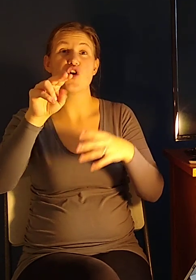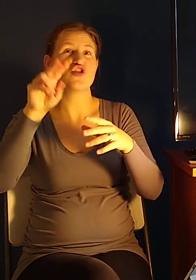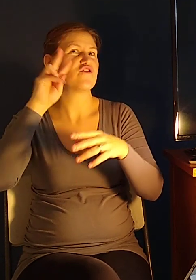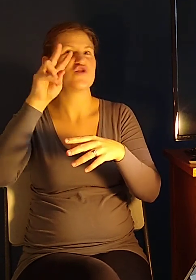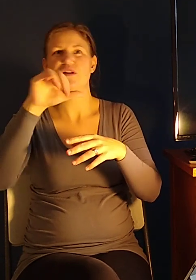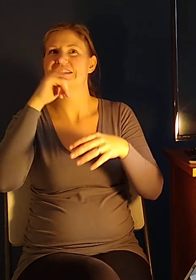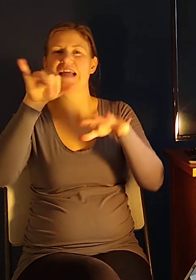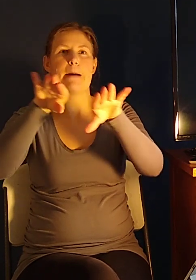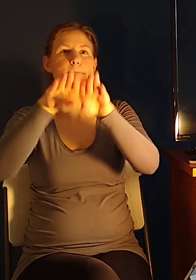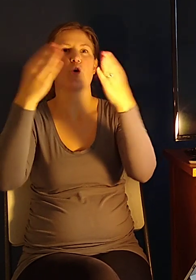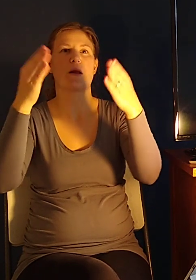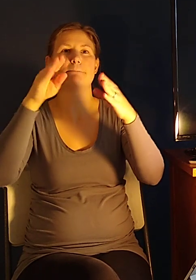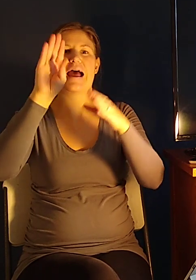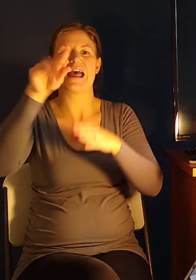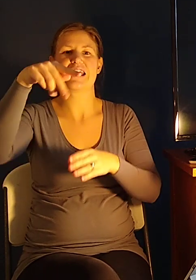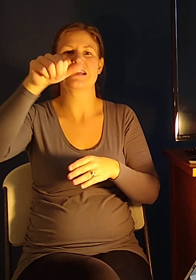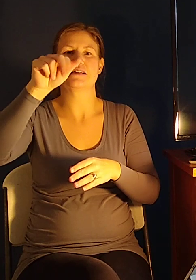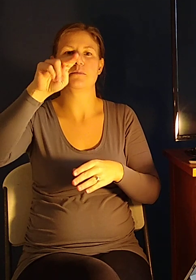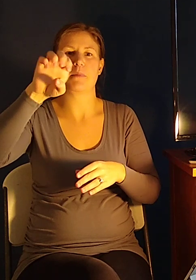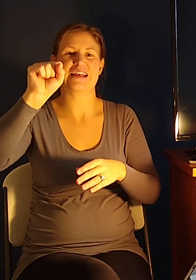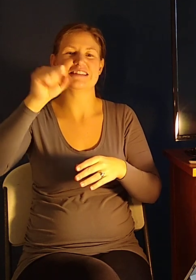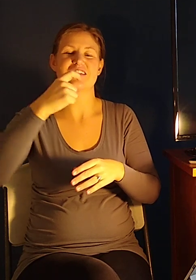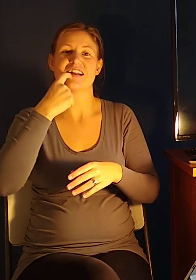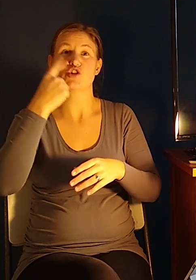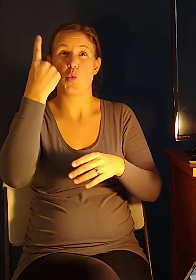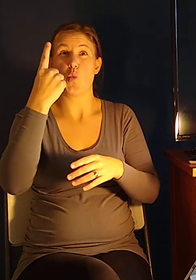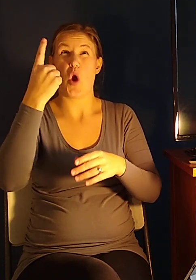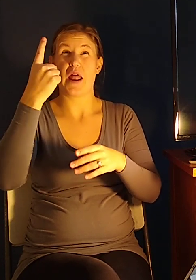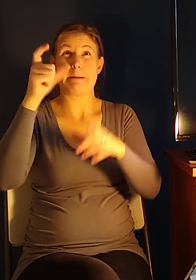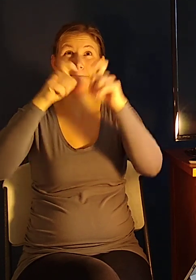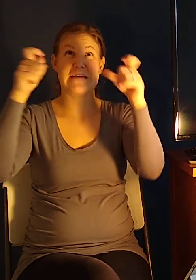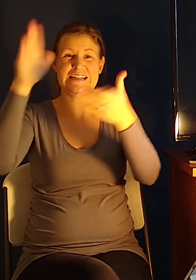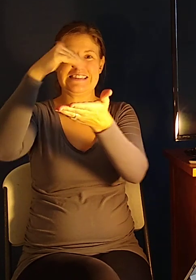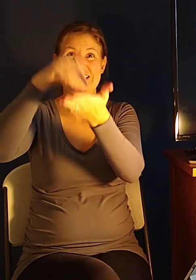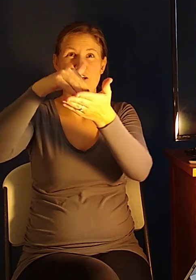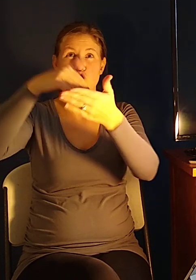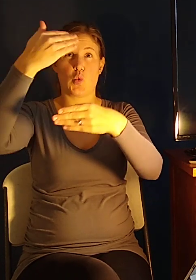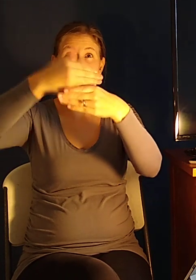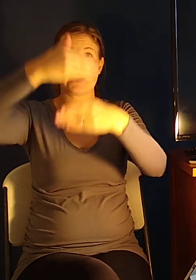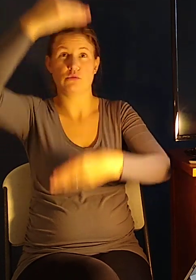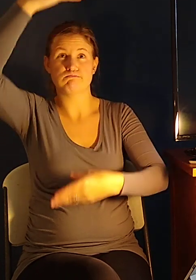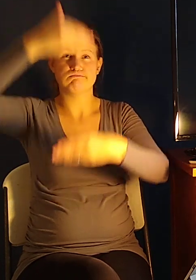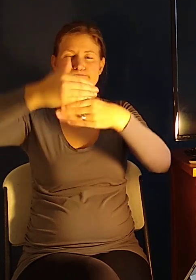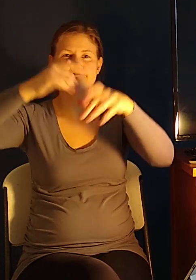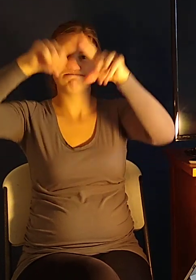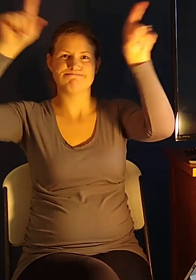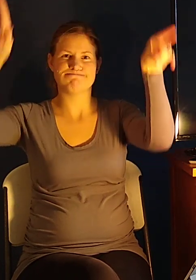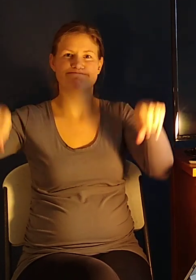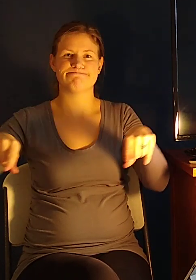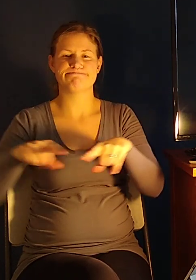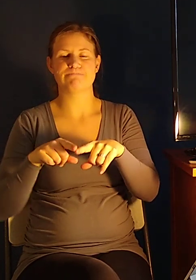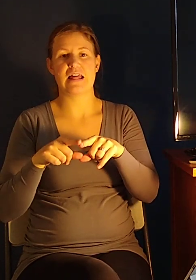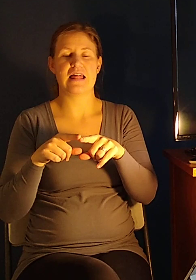by panes of glass. You'll notice that there's one large central section of the window that marked it as